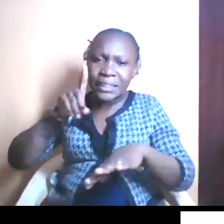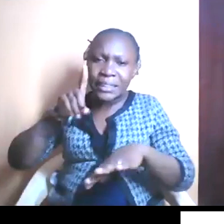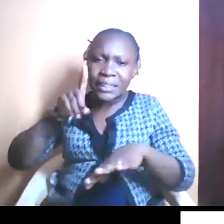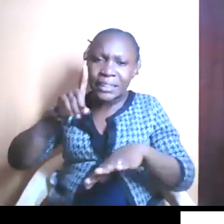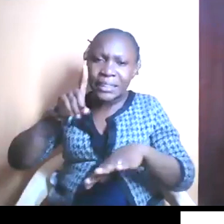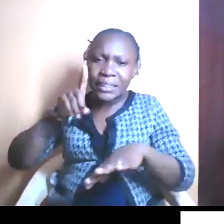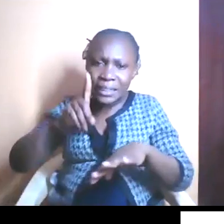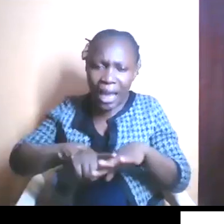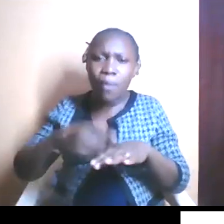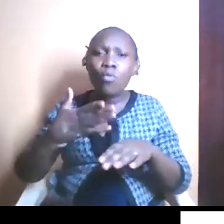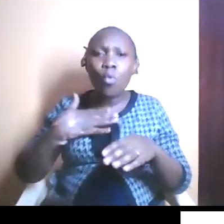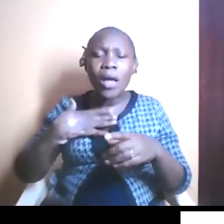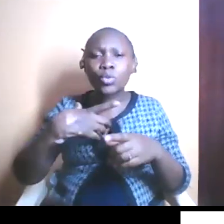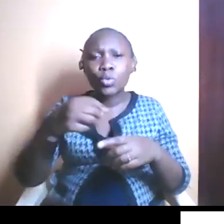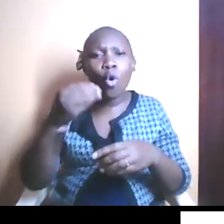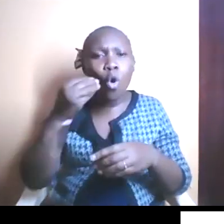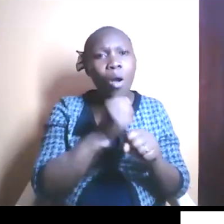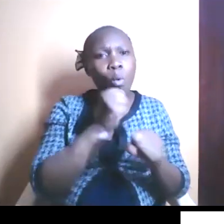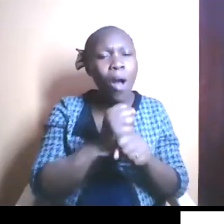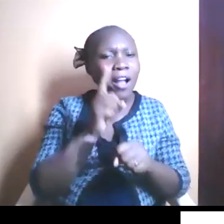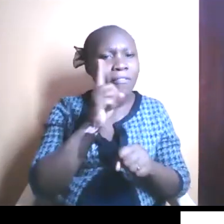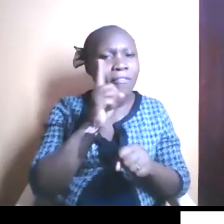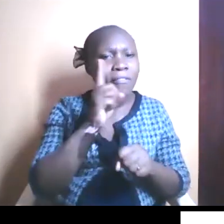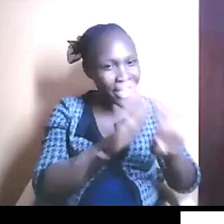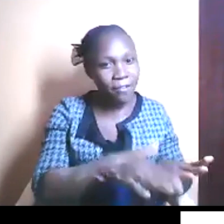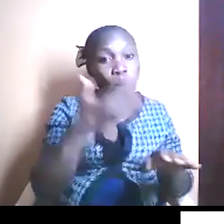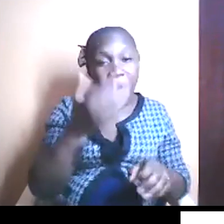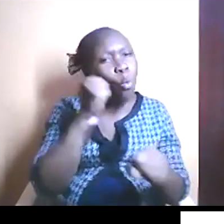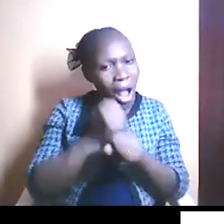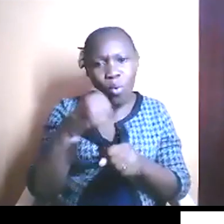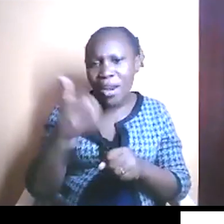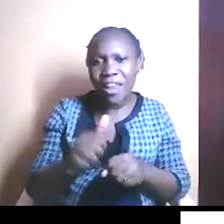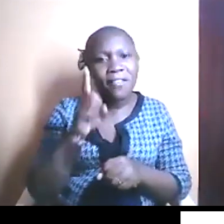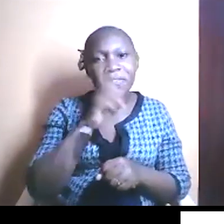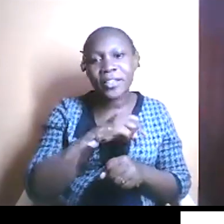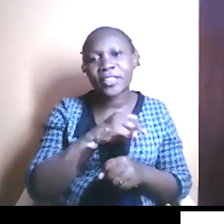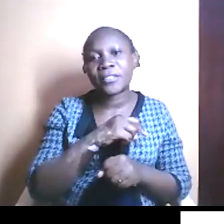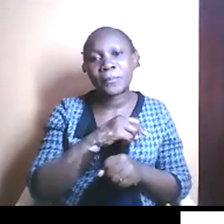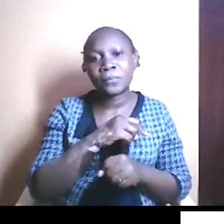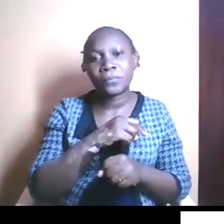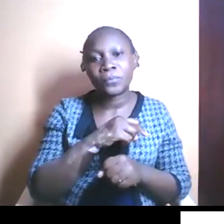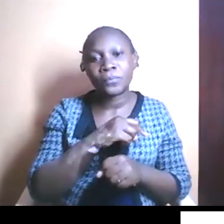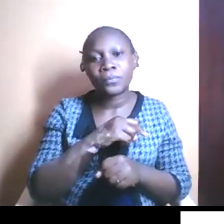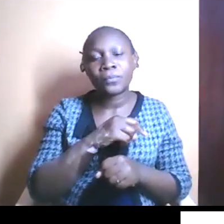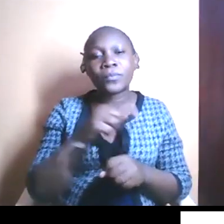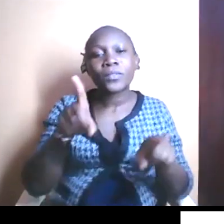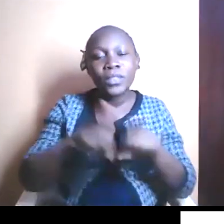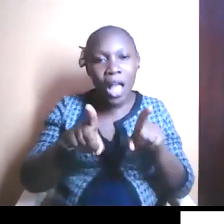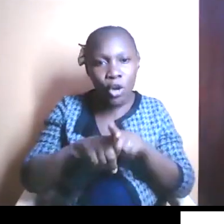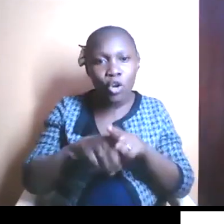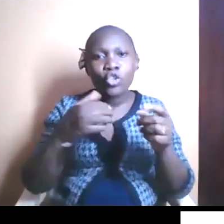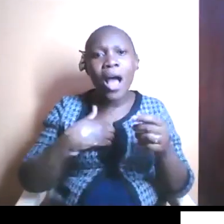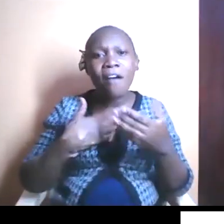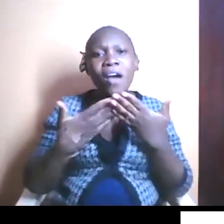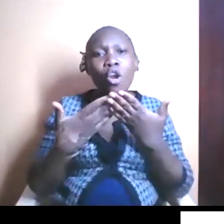will always be there. You'll come back tomorrow and you'll find work. And then, of course, keep communication open, but refrain from gossip. So make sure